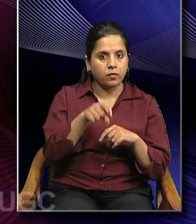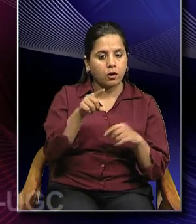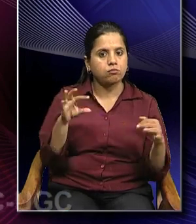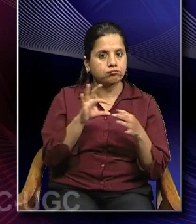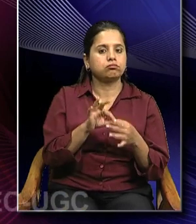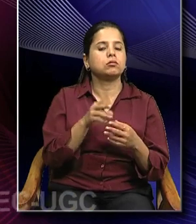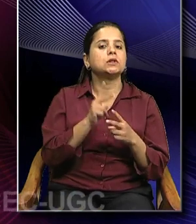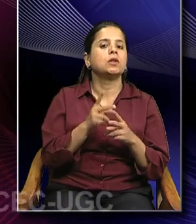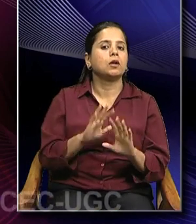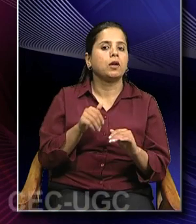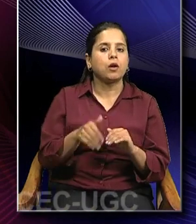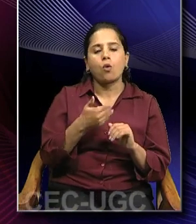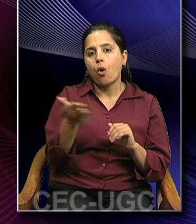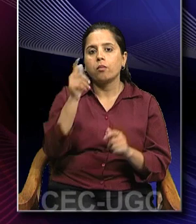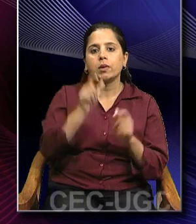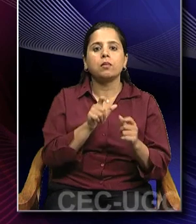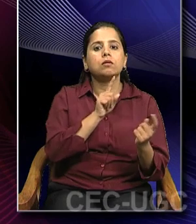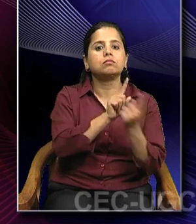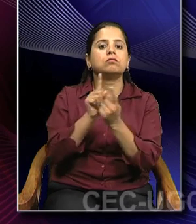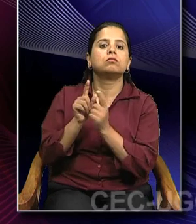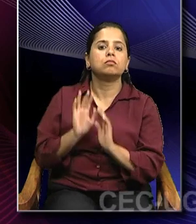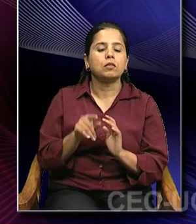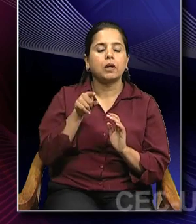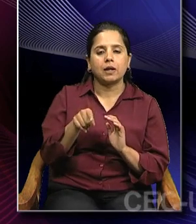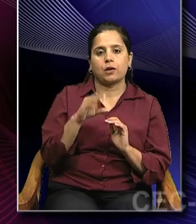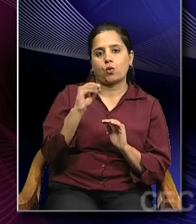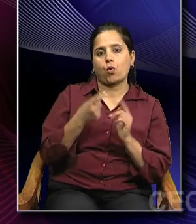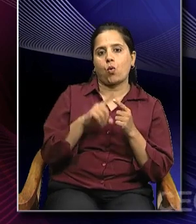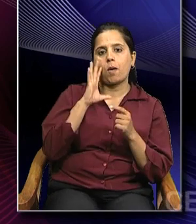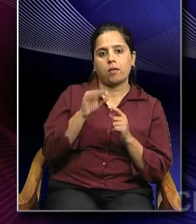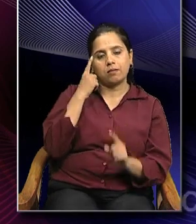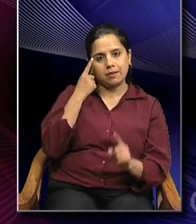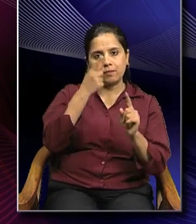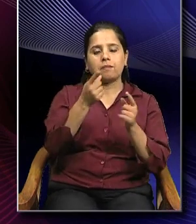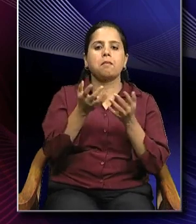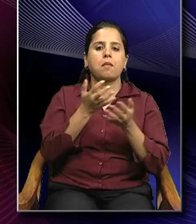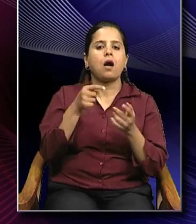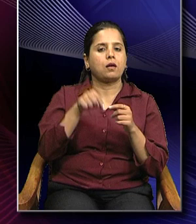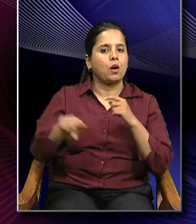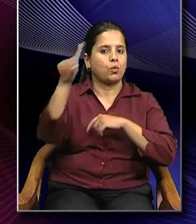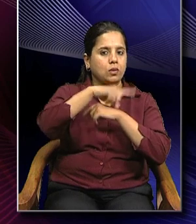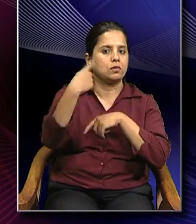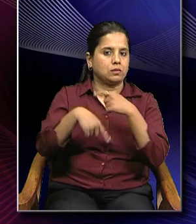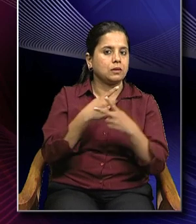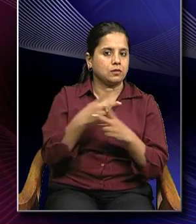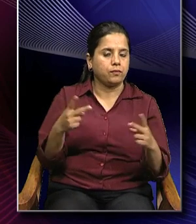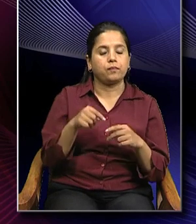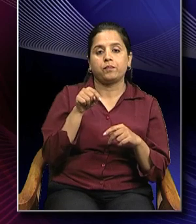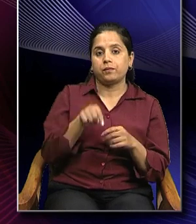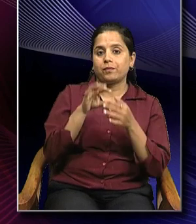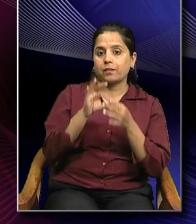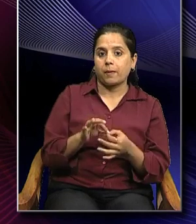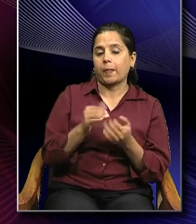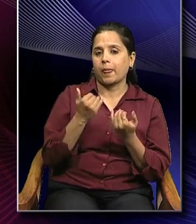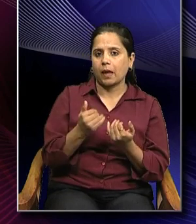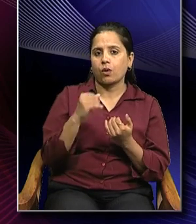connected with every human being, and that is the core objective of marketing nowadays. So, at